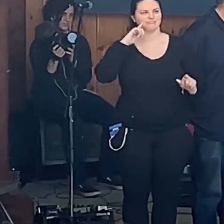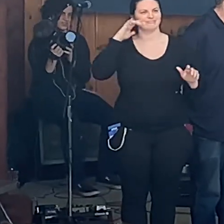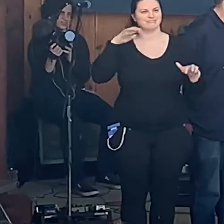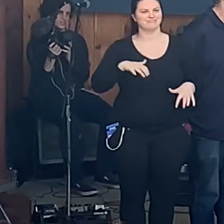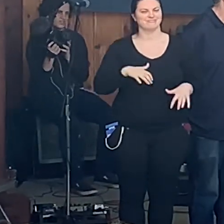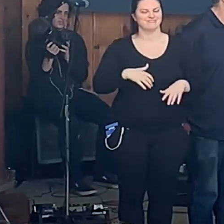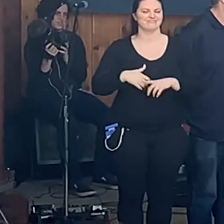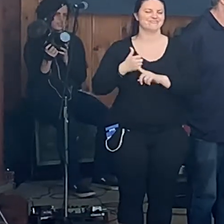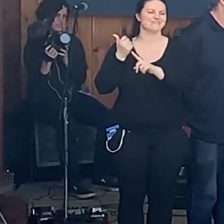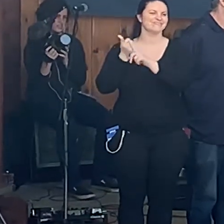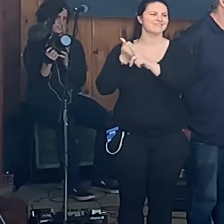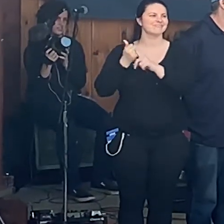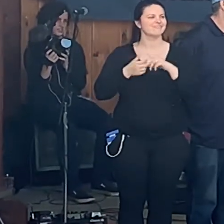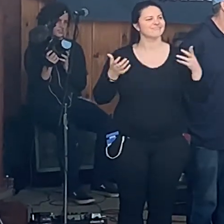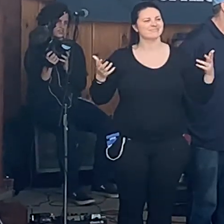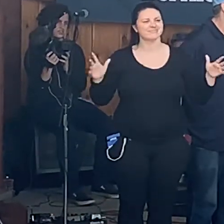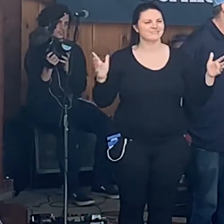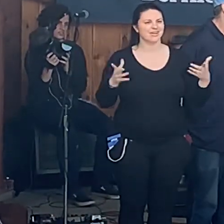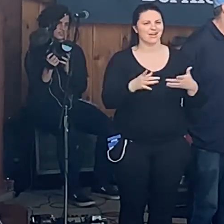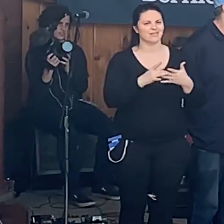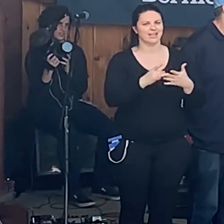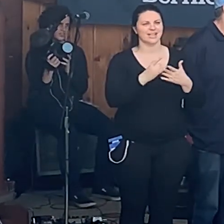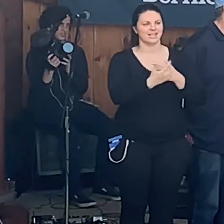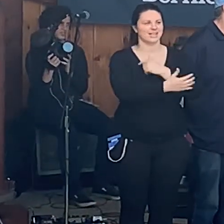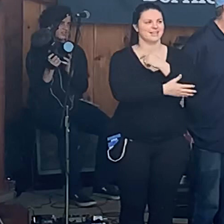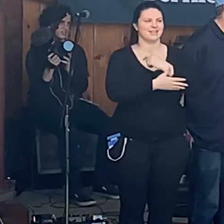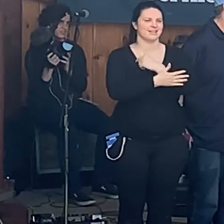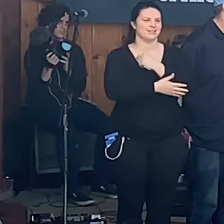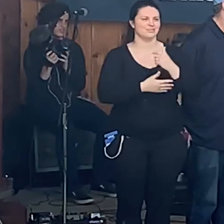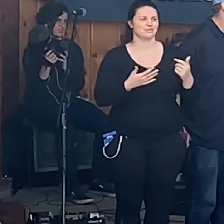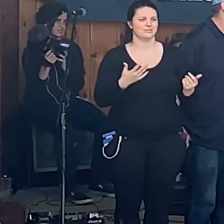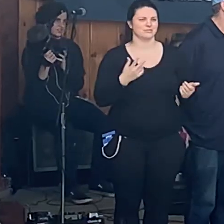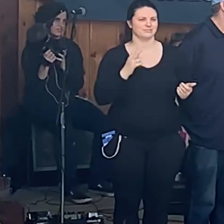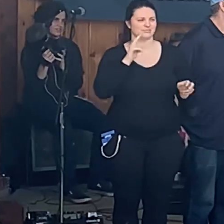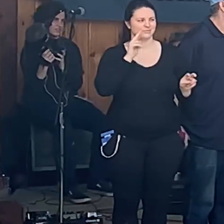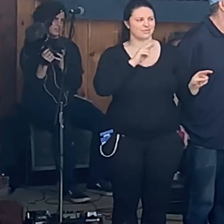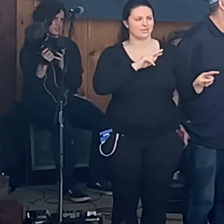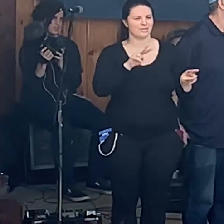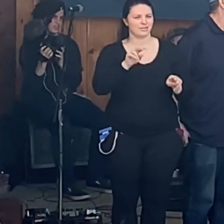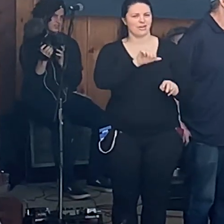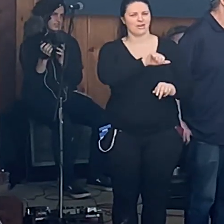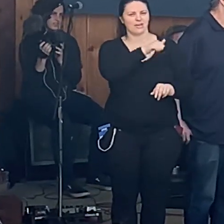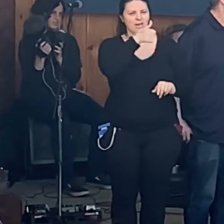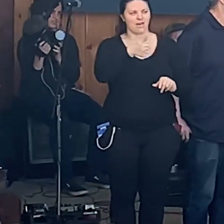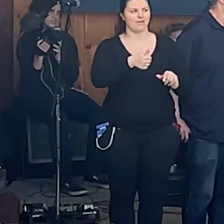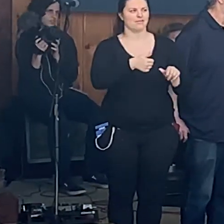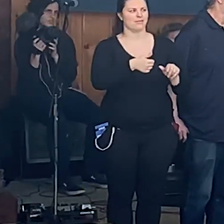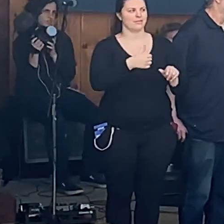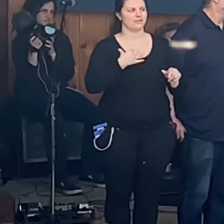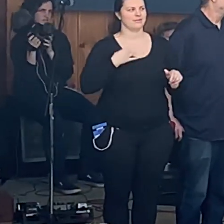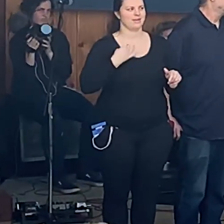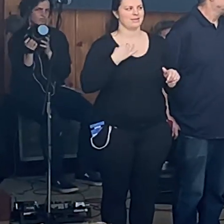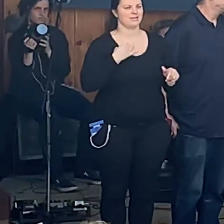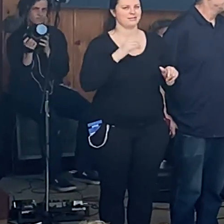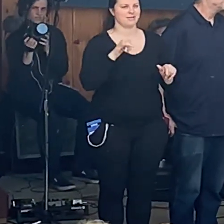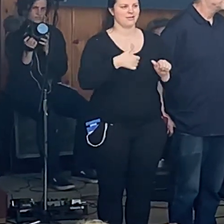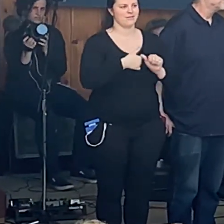He's already leading the nation. Just look at all the other candidates that are following him.